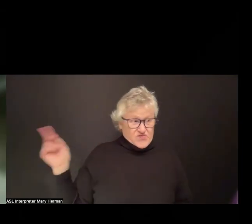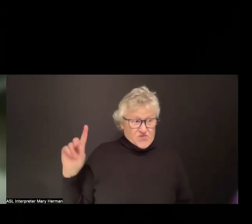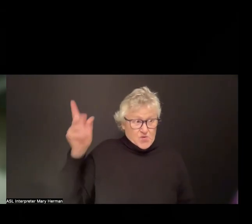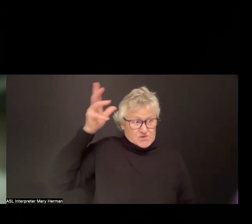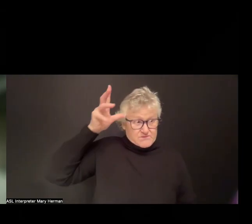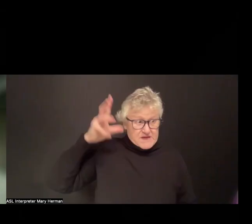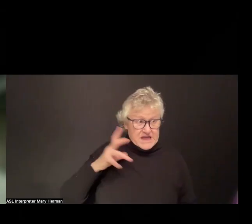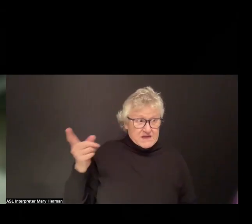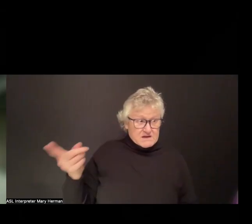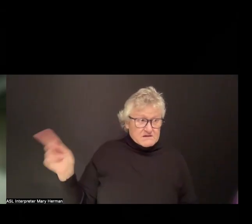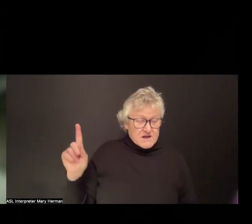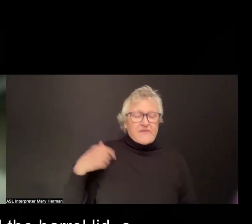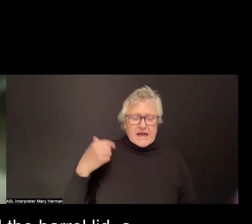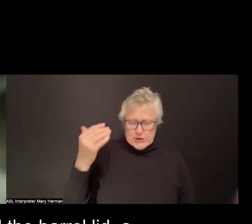home.